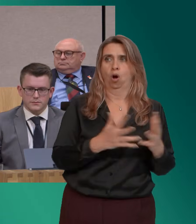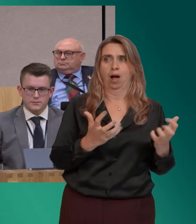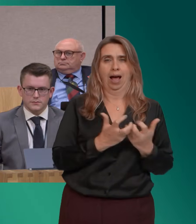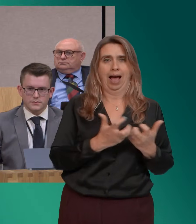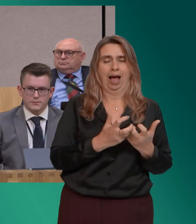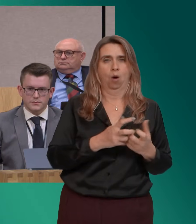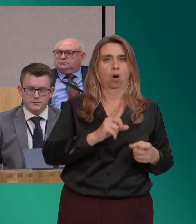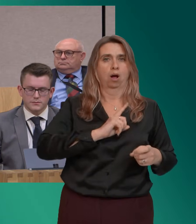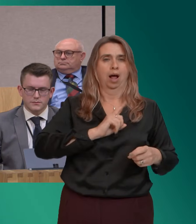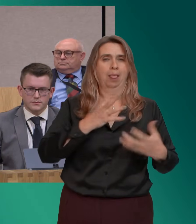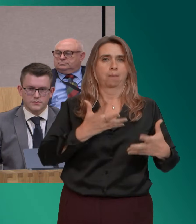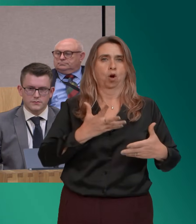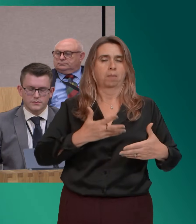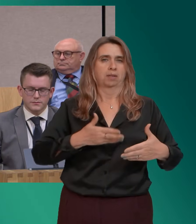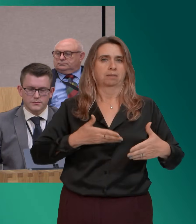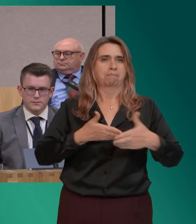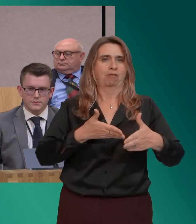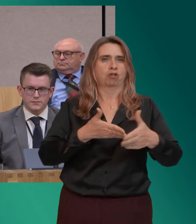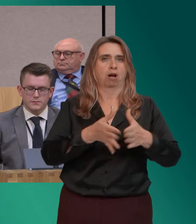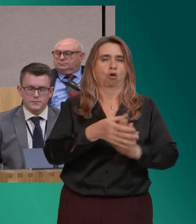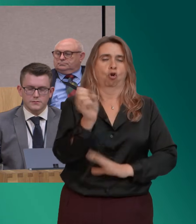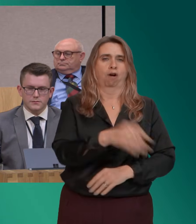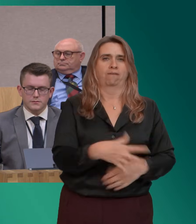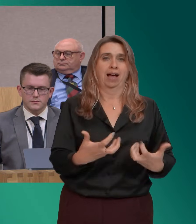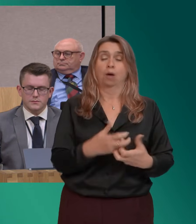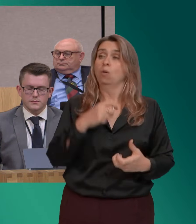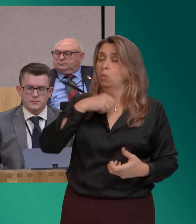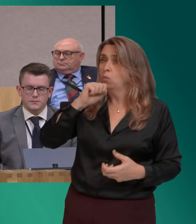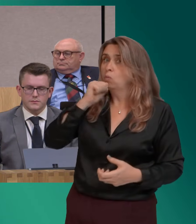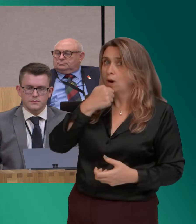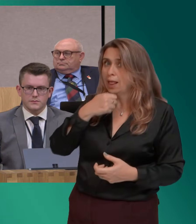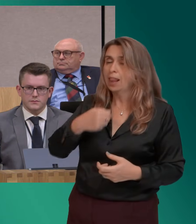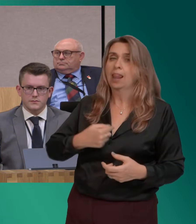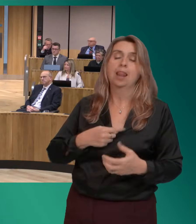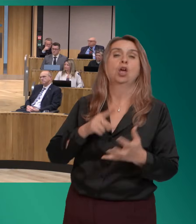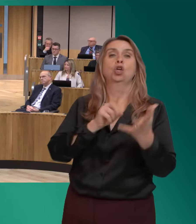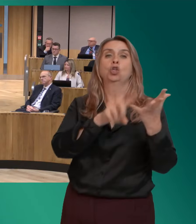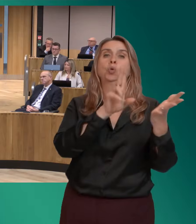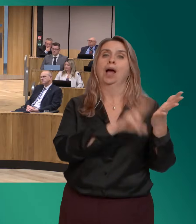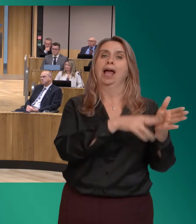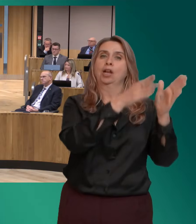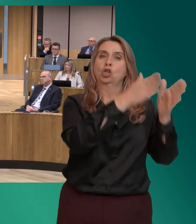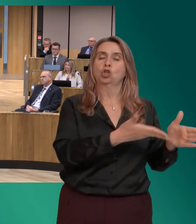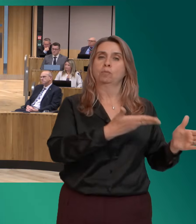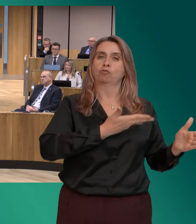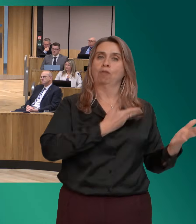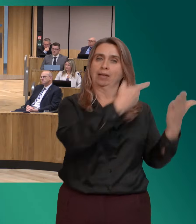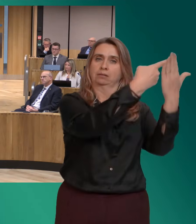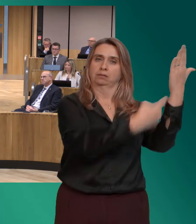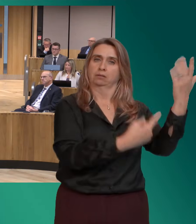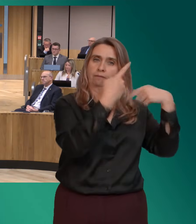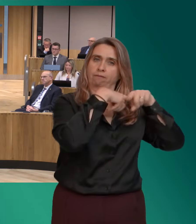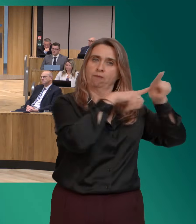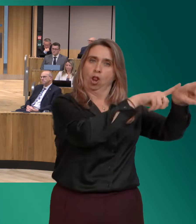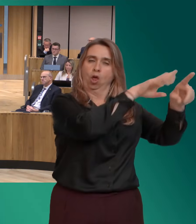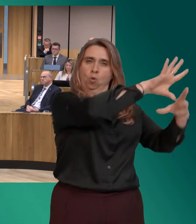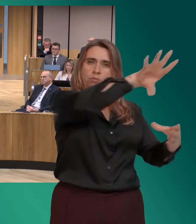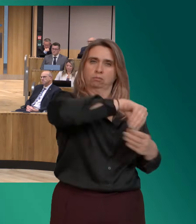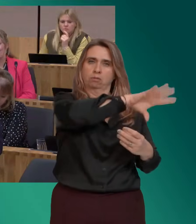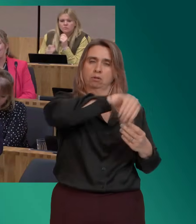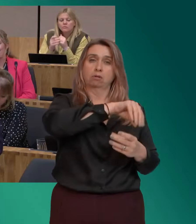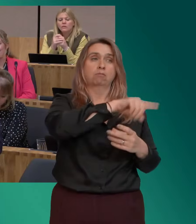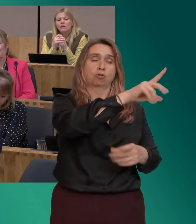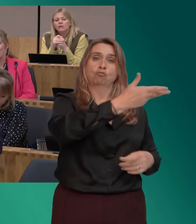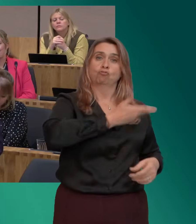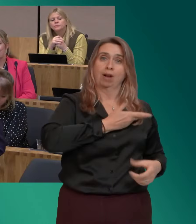in Wales? We will take forward proposals to incorporate key United Nations human rights conventions, which includes the UN Convention on the